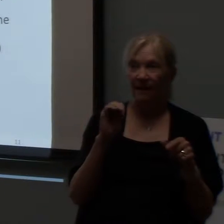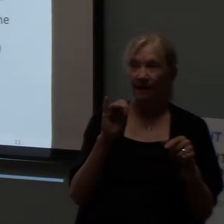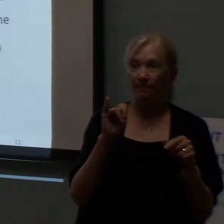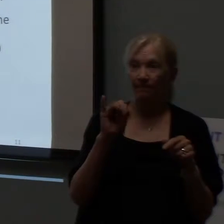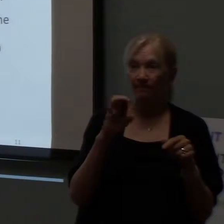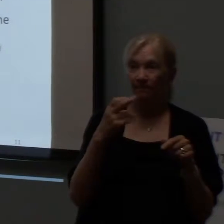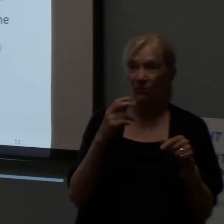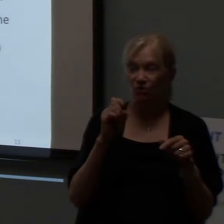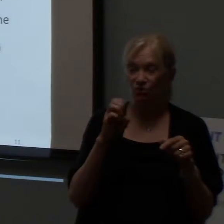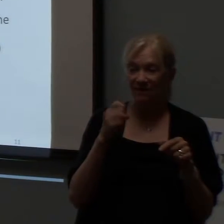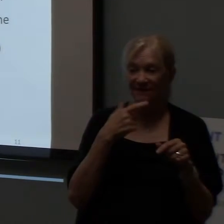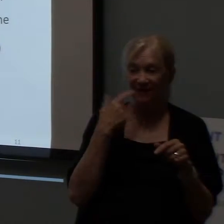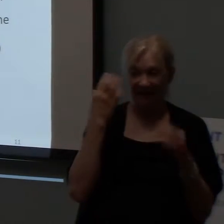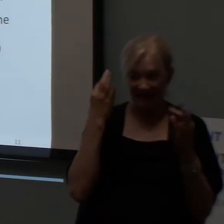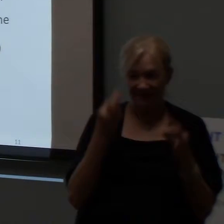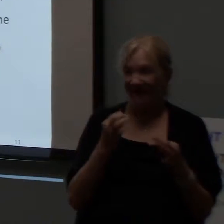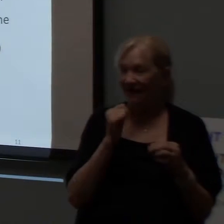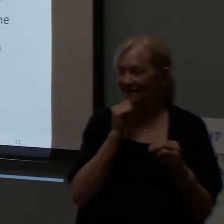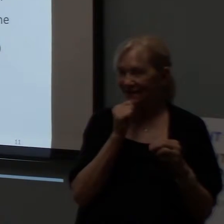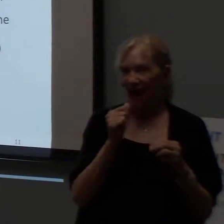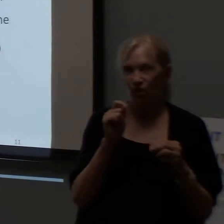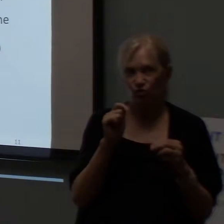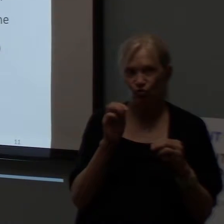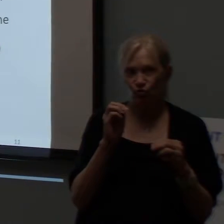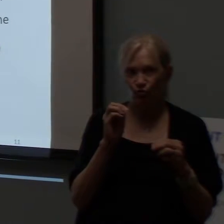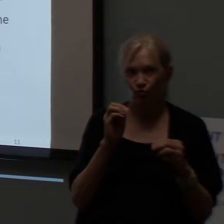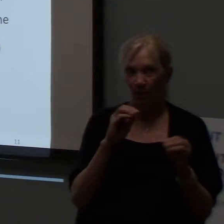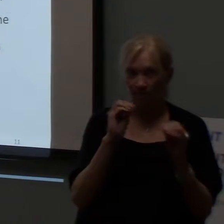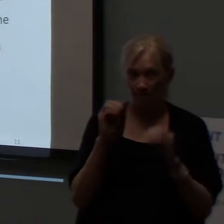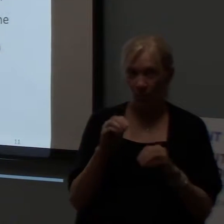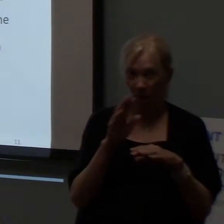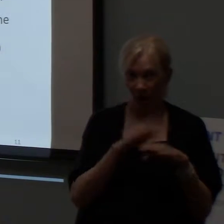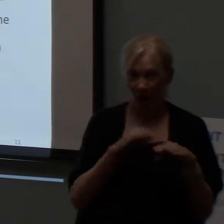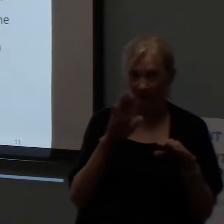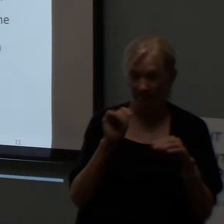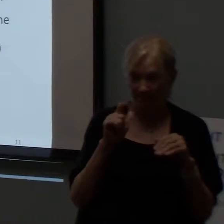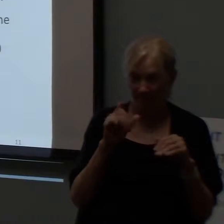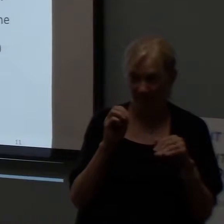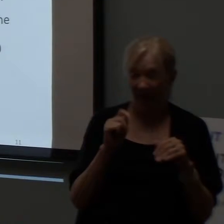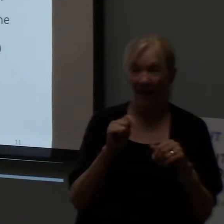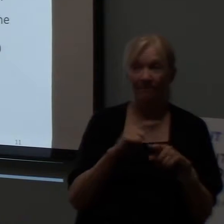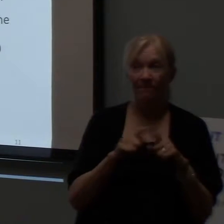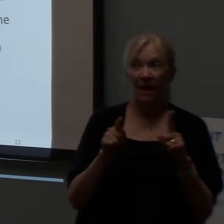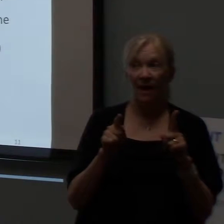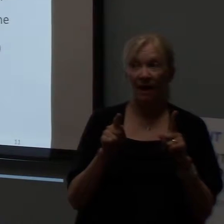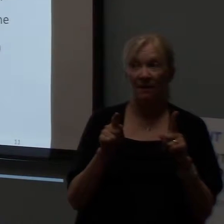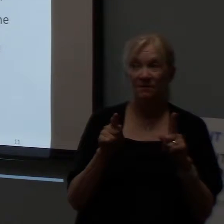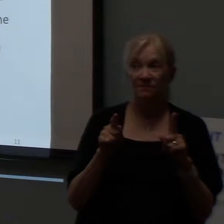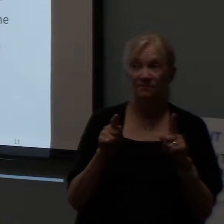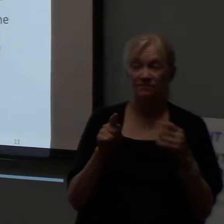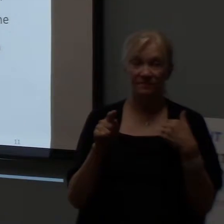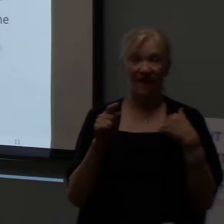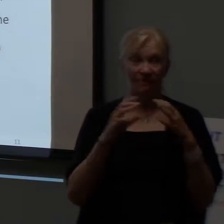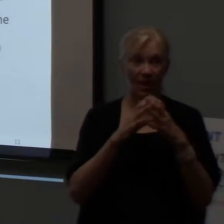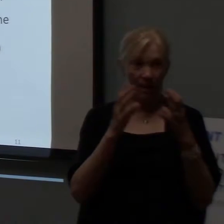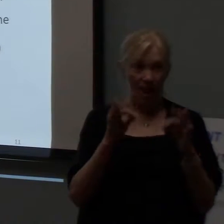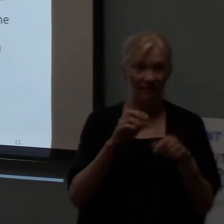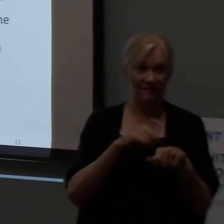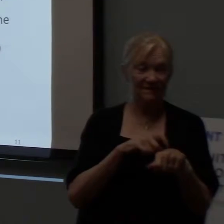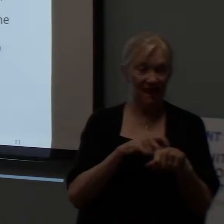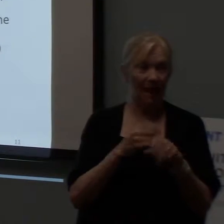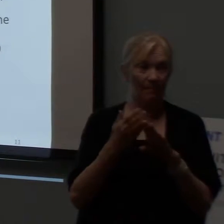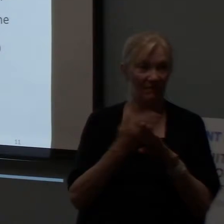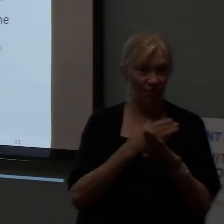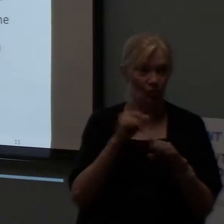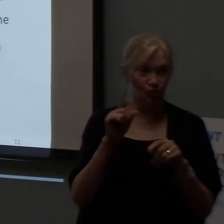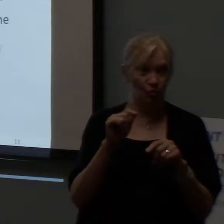that they decided not to a few months ago put it on the ballot now, but we have a lot of time before the 2020 ballot,